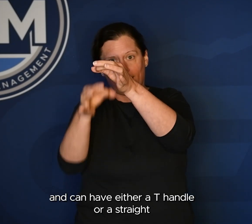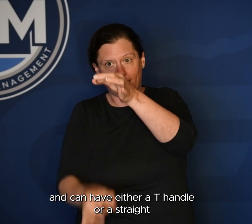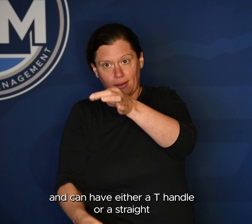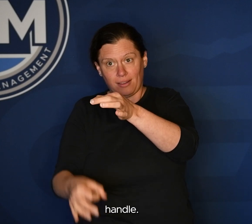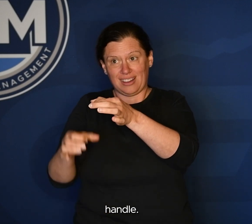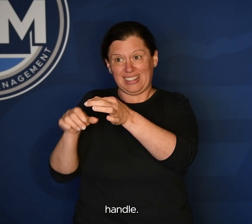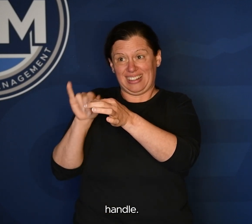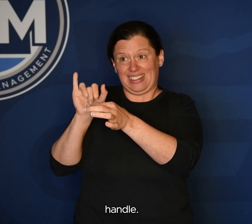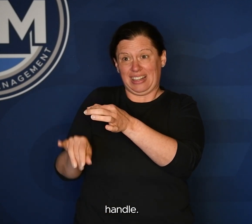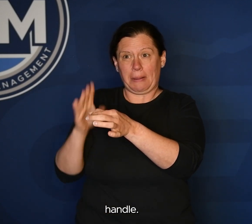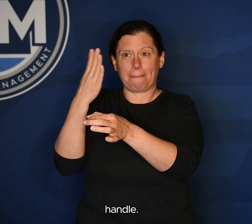straight handle.